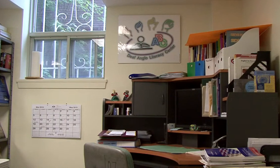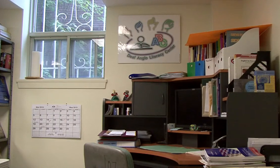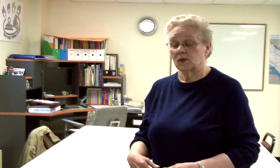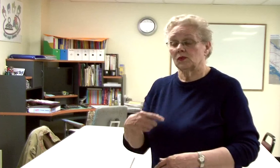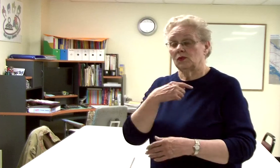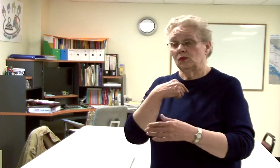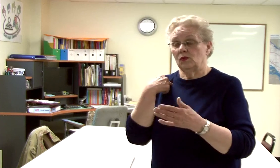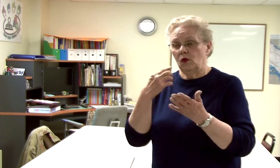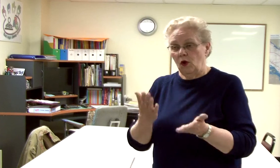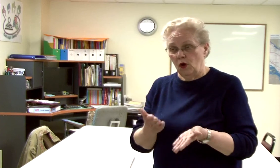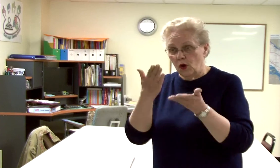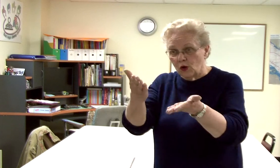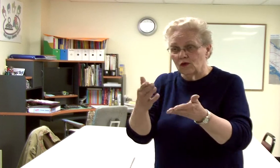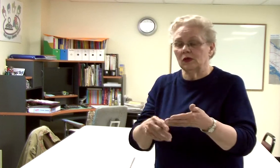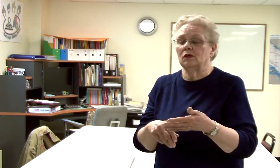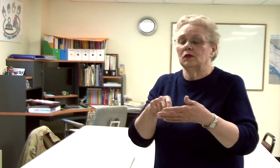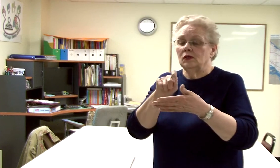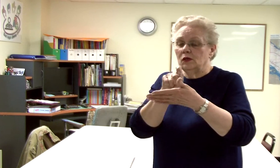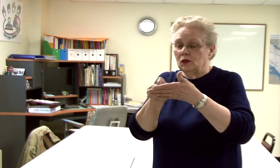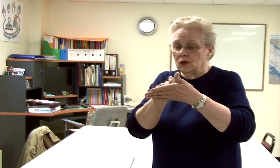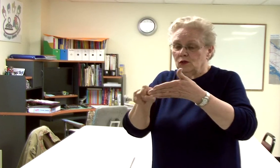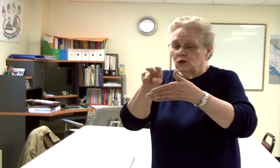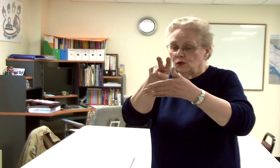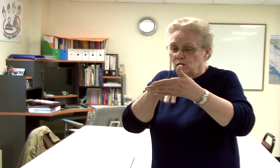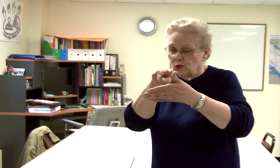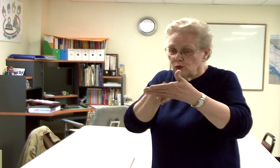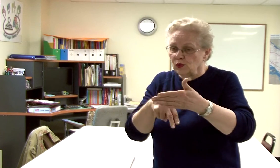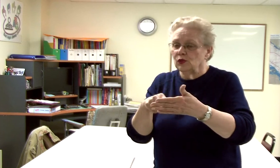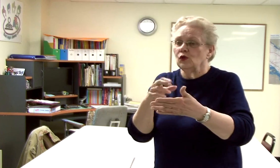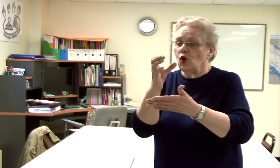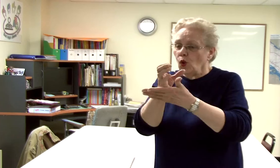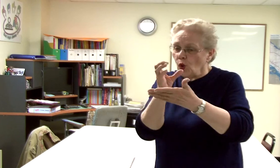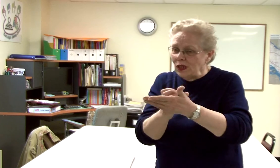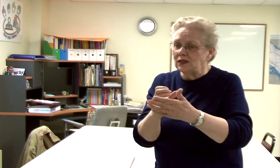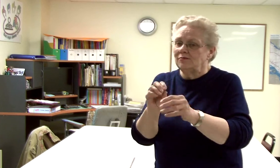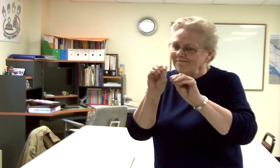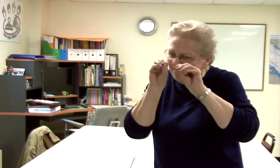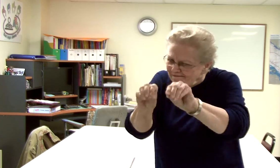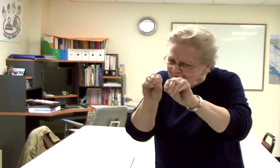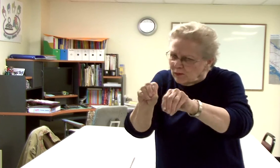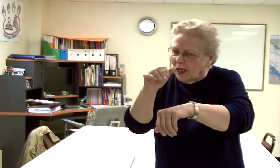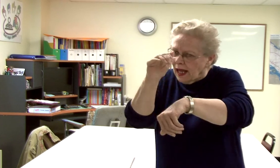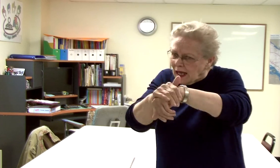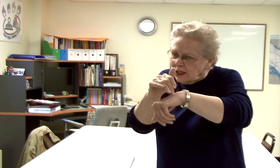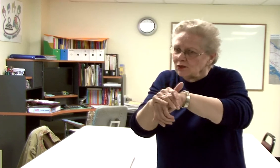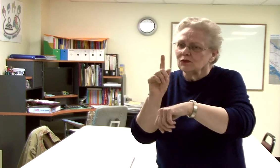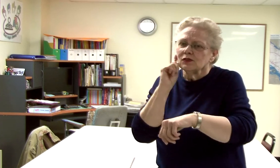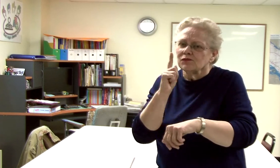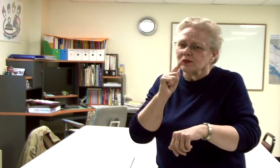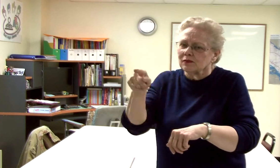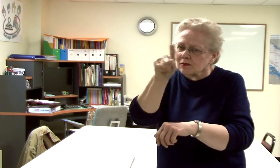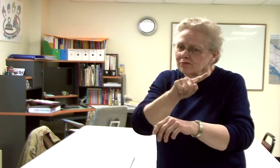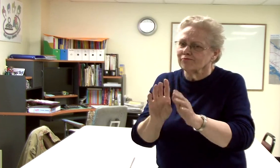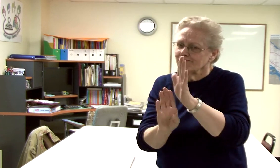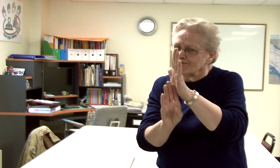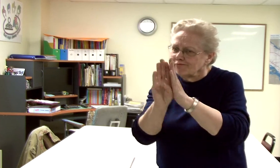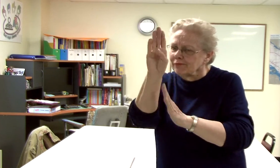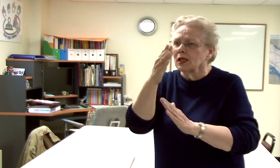We, DALC, offer English literacy course to teach deaf English in order to improve their lives,